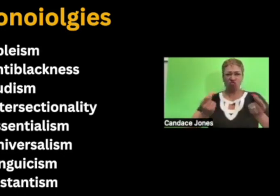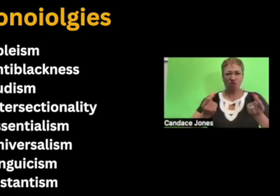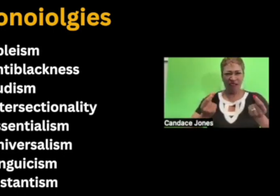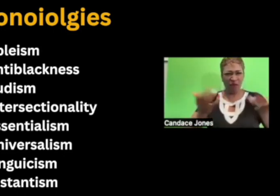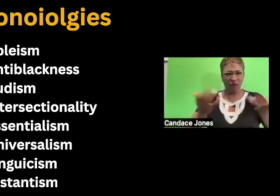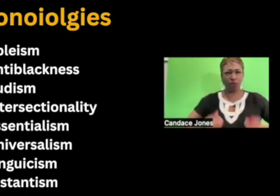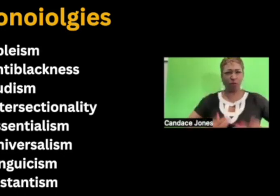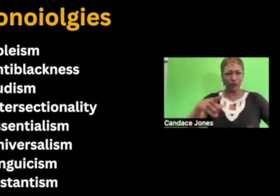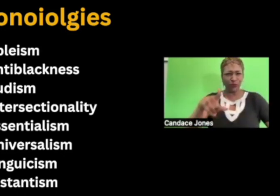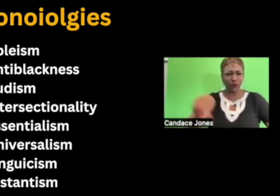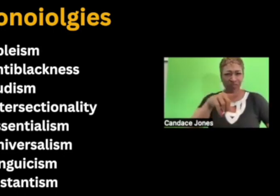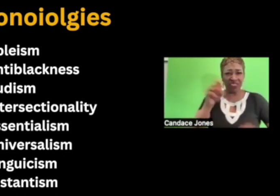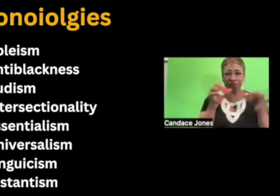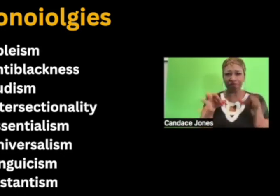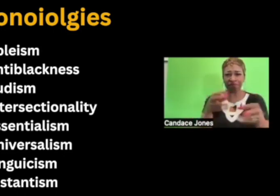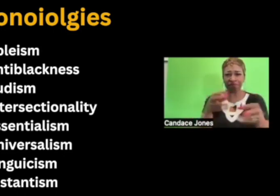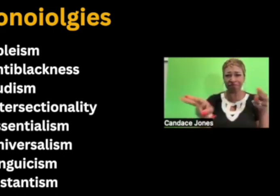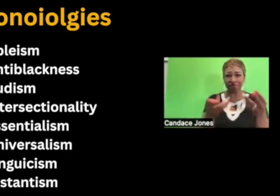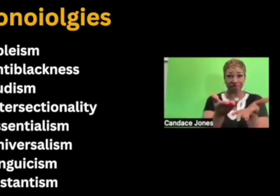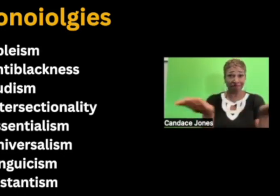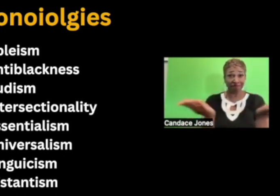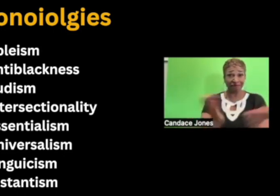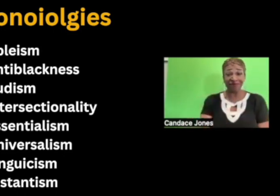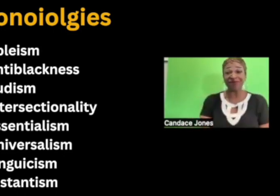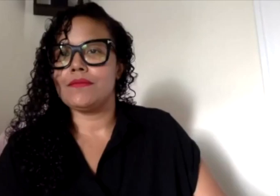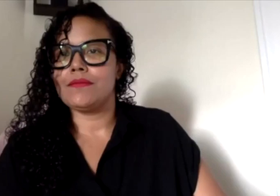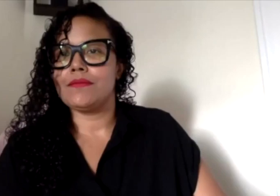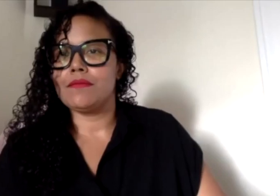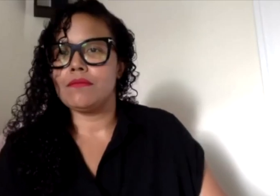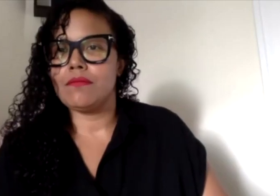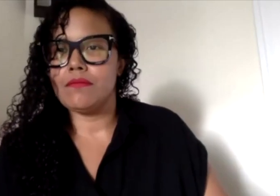of epistemology. What's inspired them?